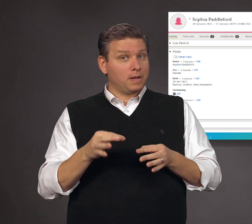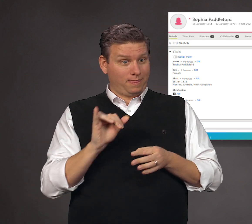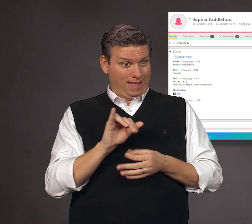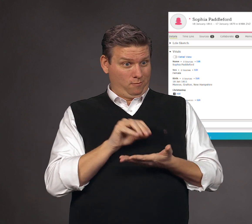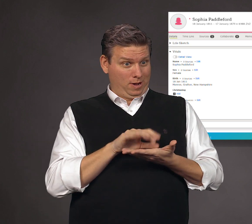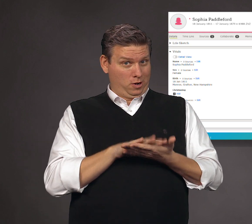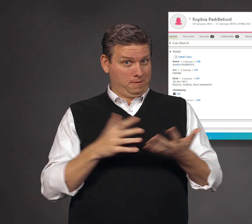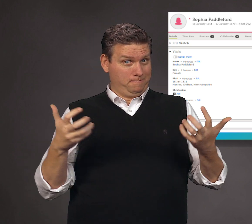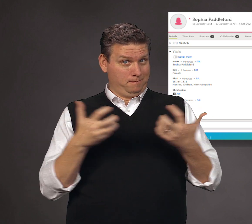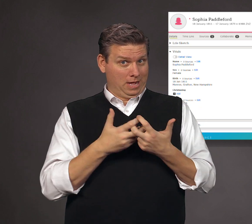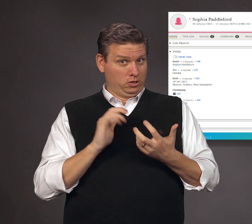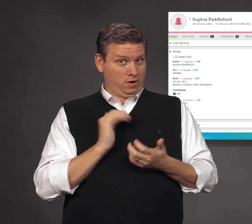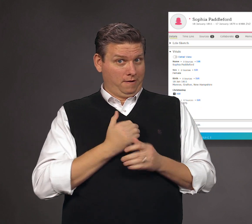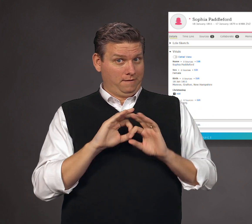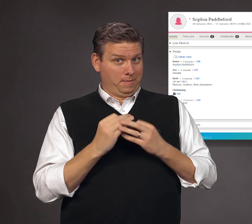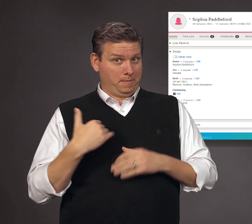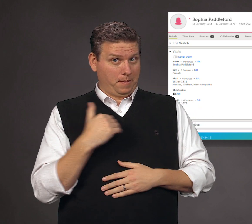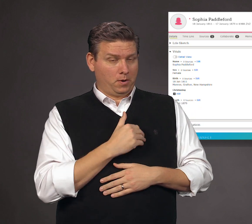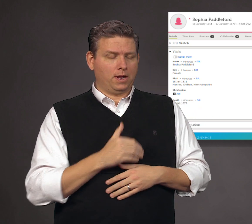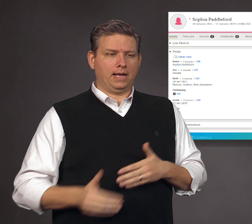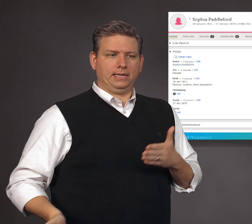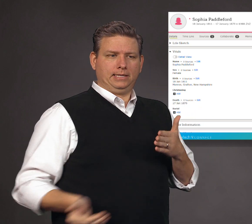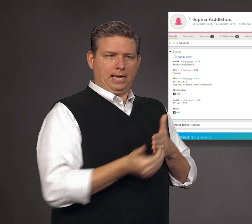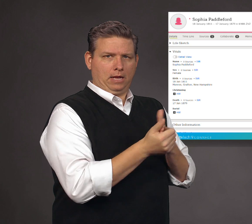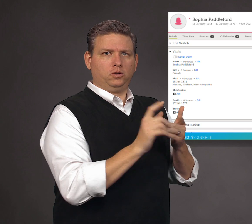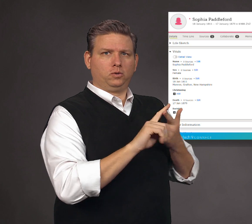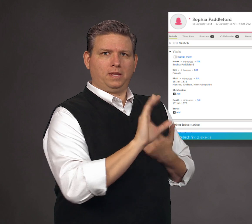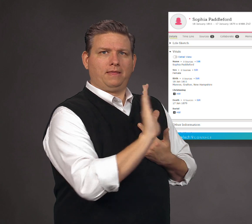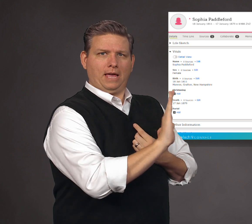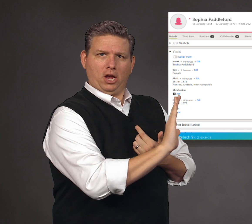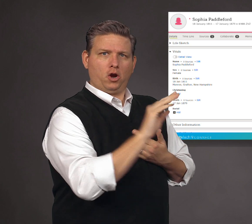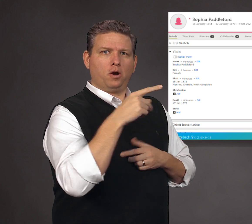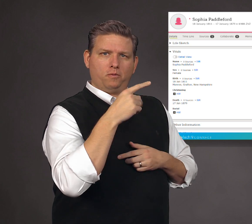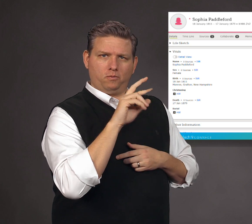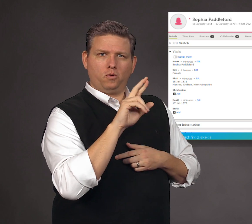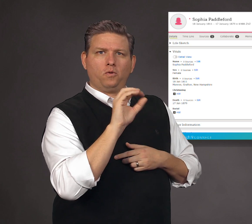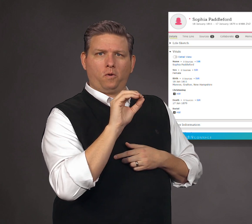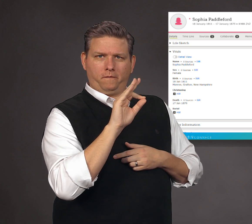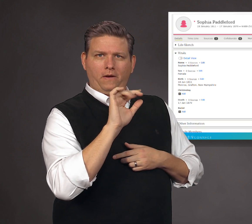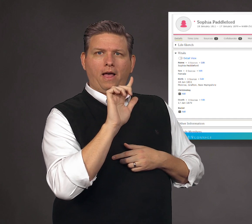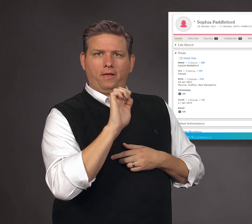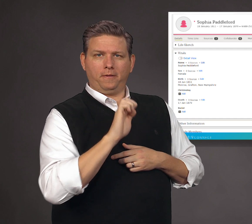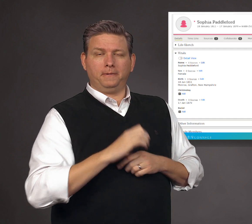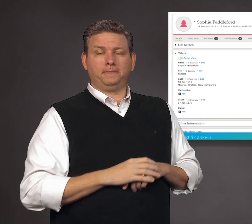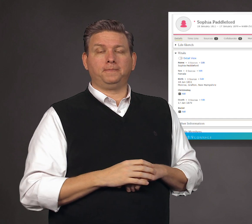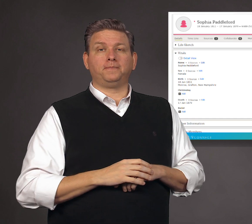our ancestor, attach the record to the ancestor's profile.